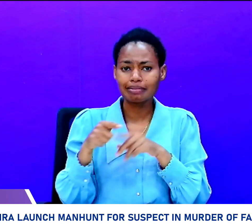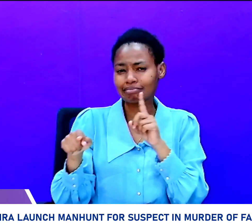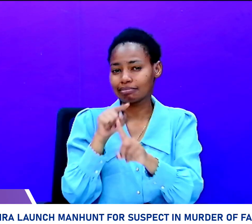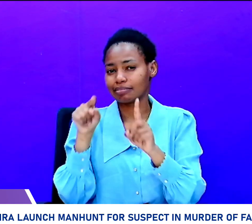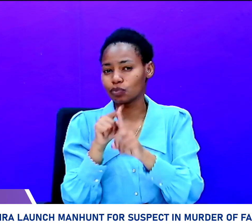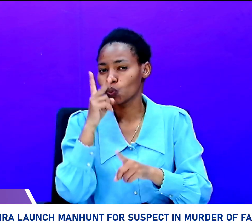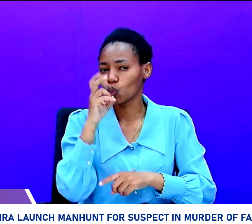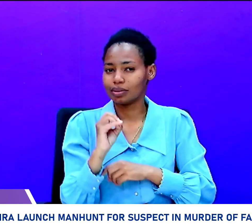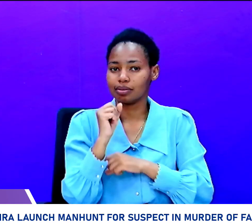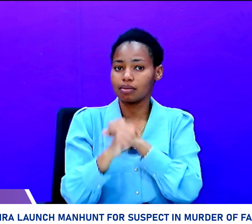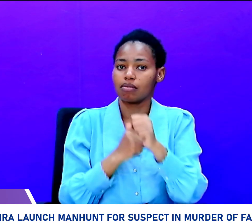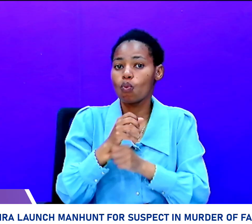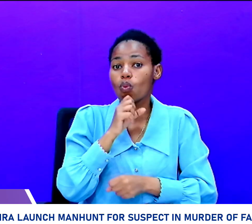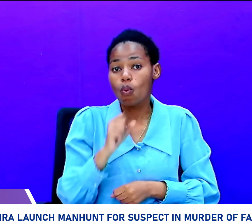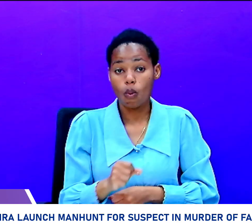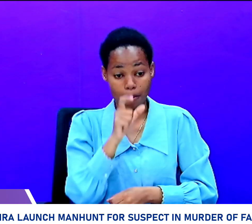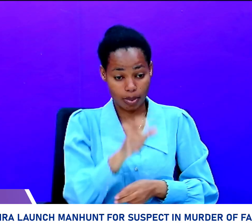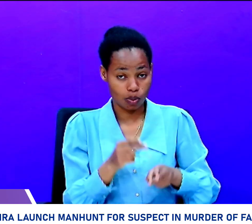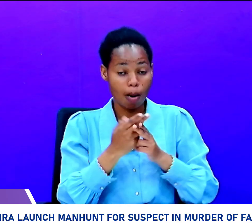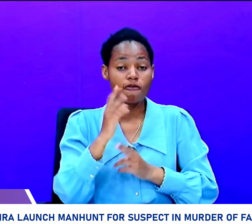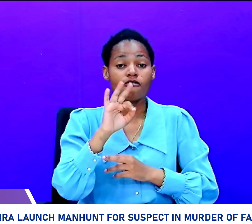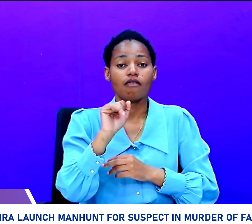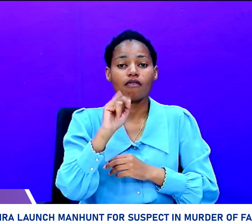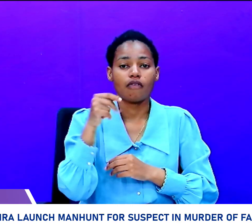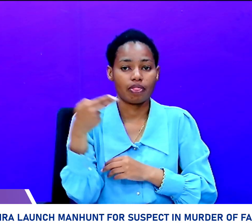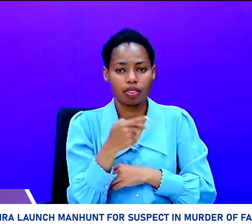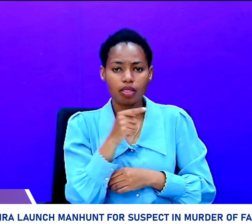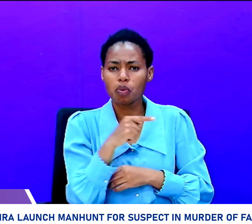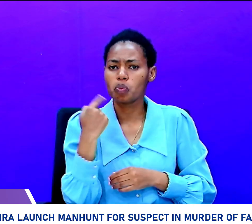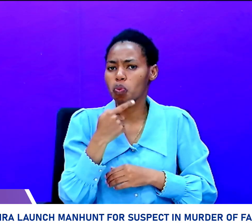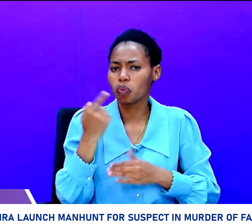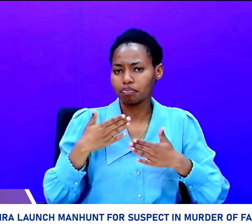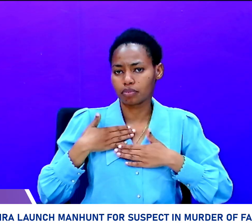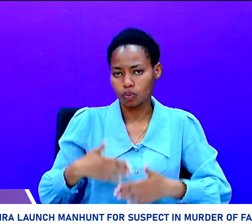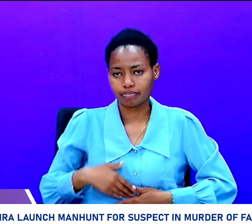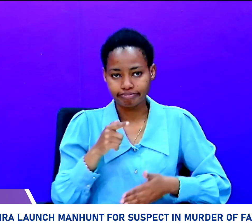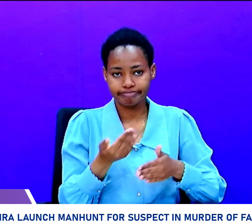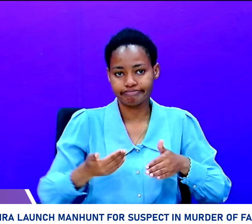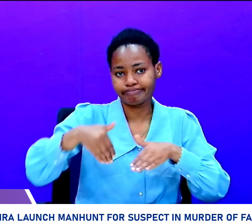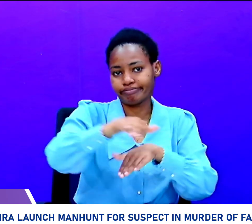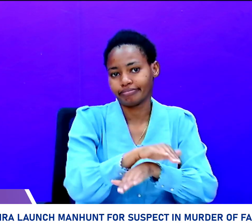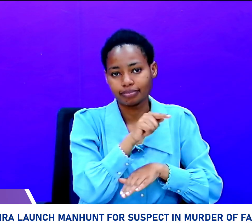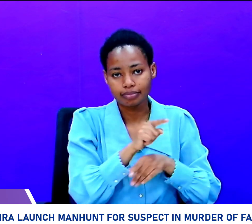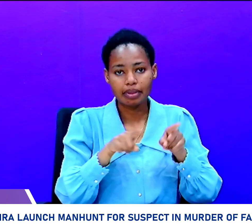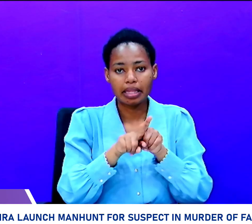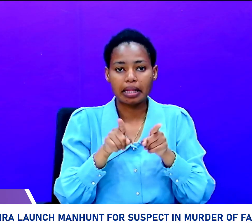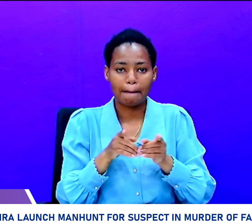manhunt for the prime suspect in the murder of 20-year-old Faith Kemunto, whose body was discovered